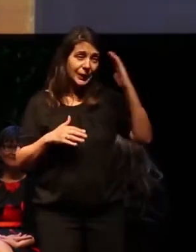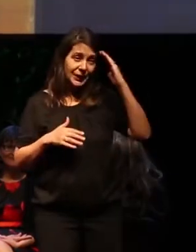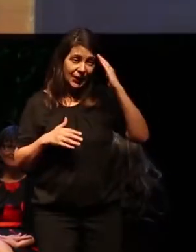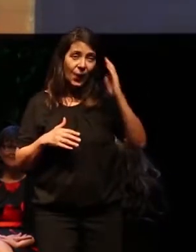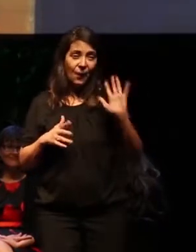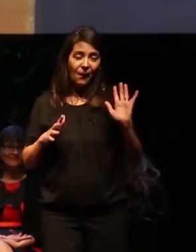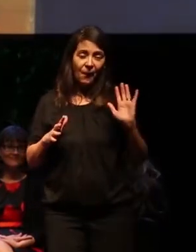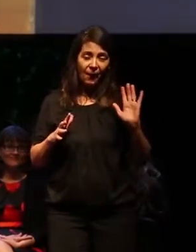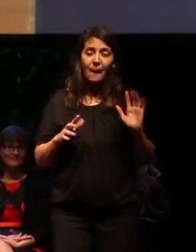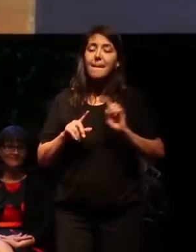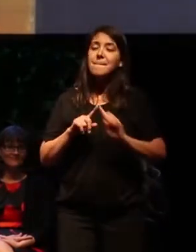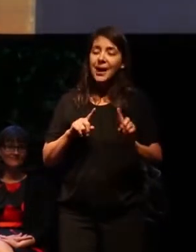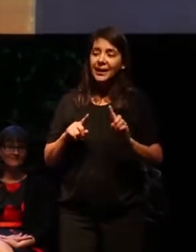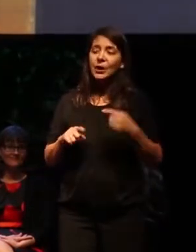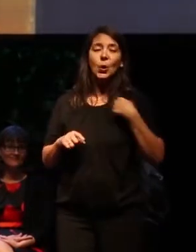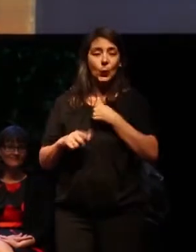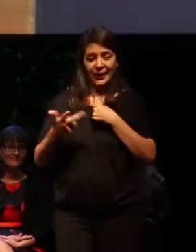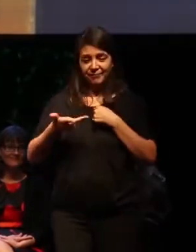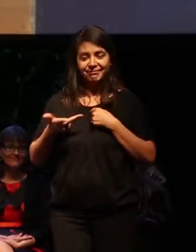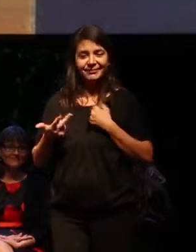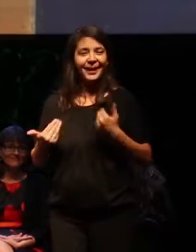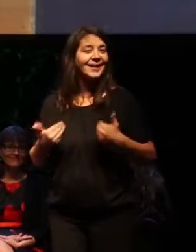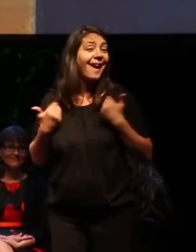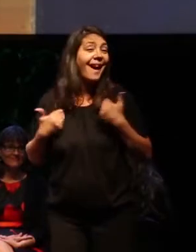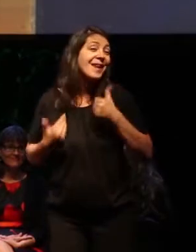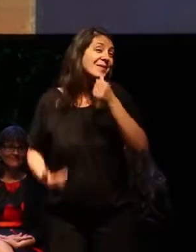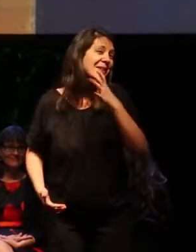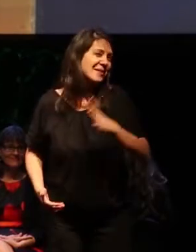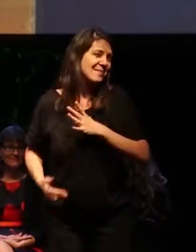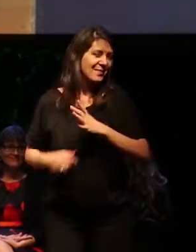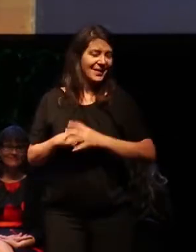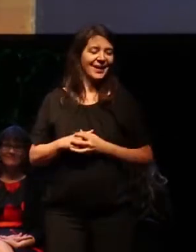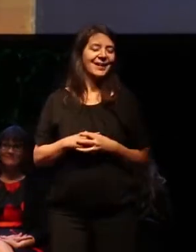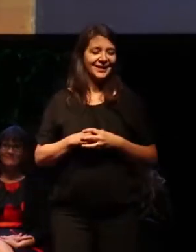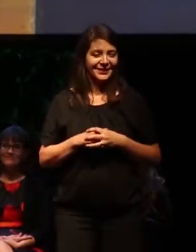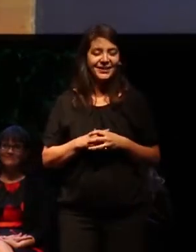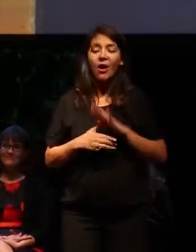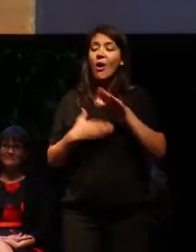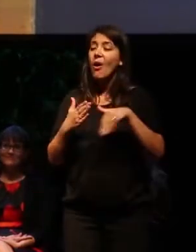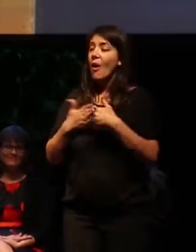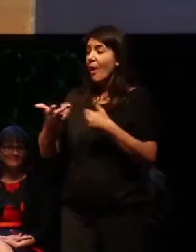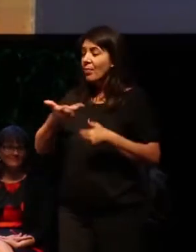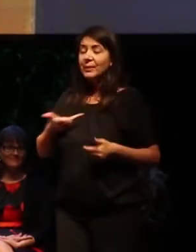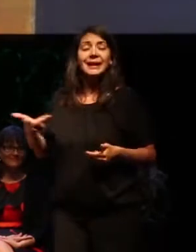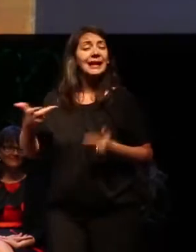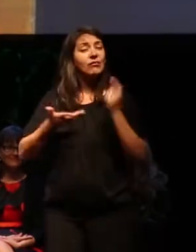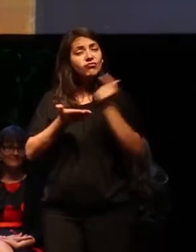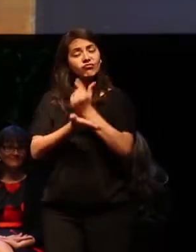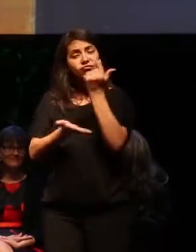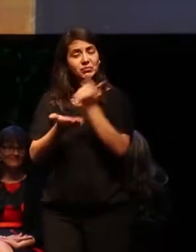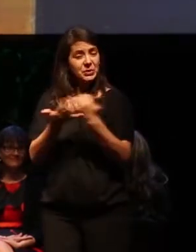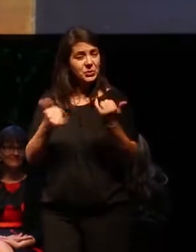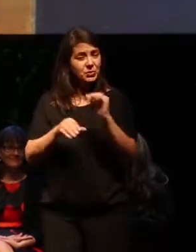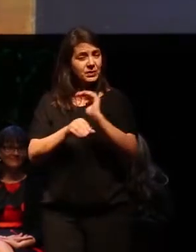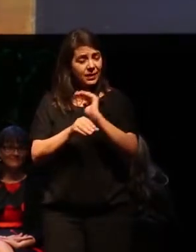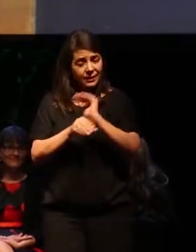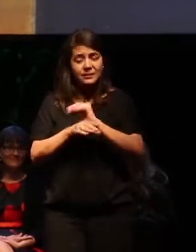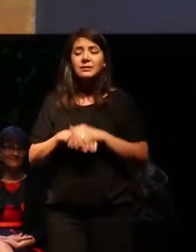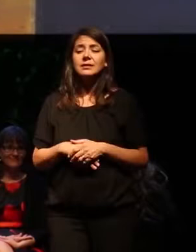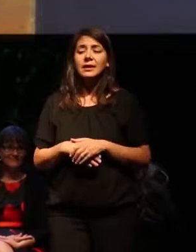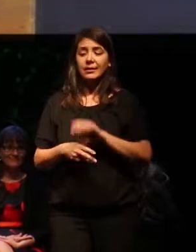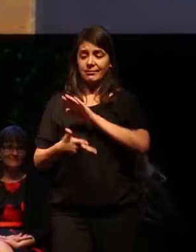said it, but we are all young ladies up here tonight. All three of us graduating tonight have had